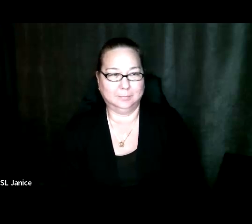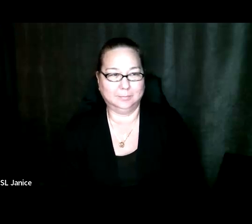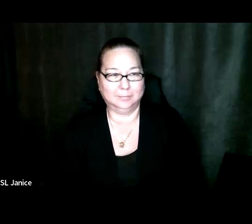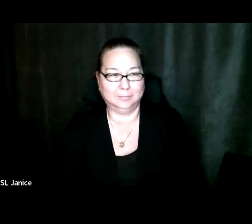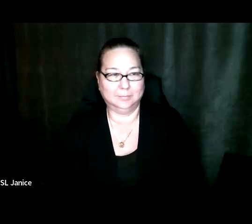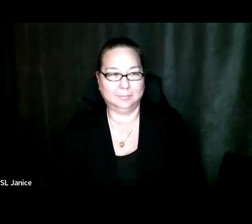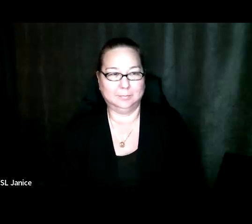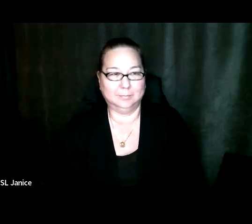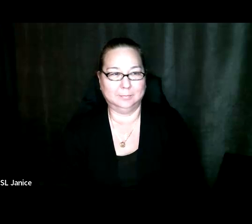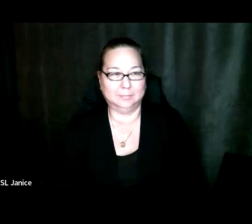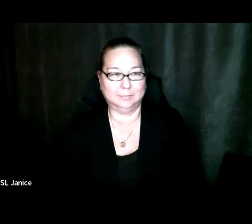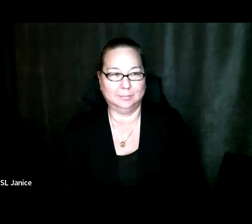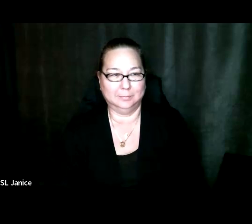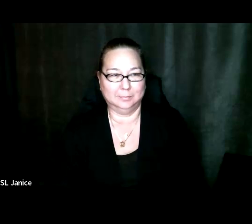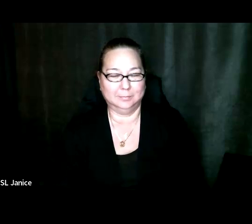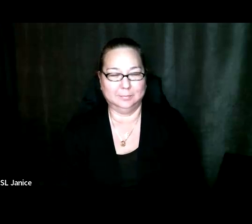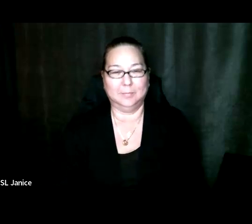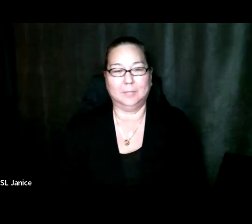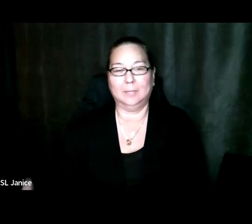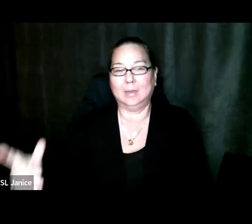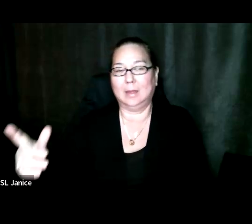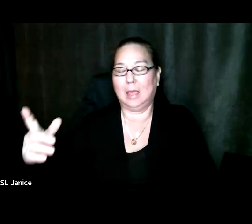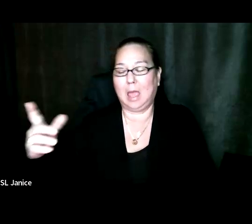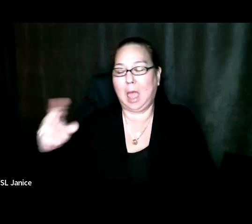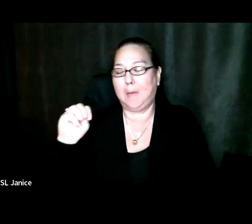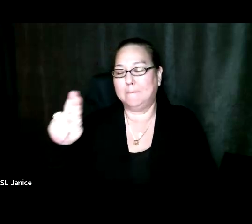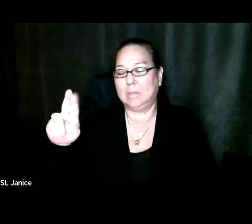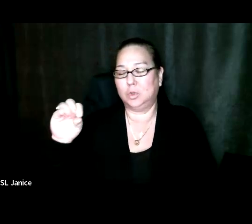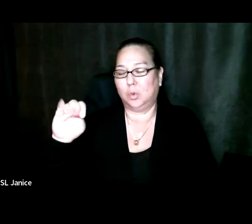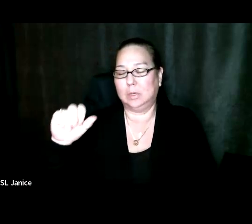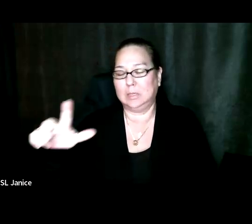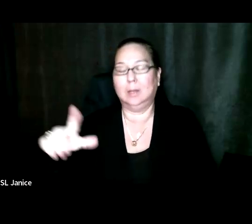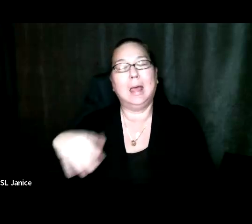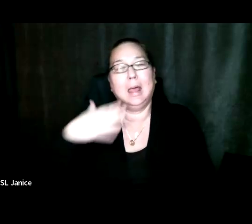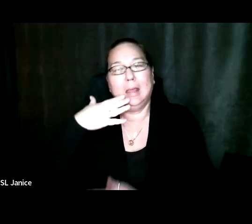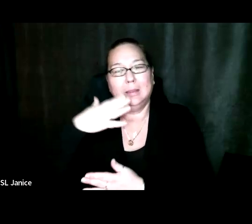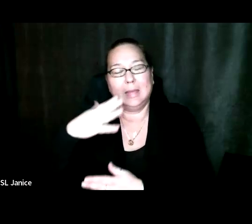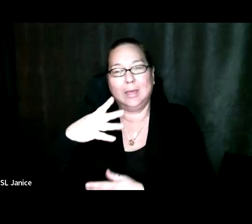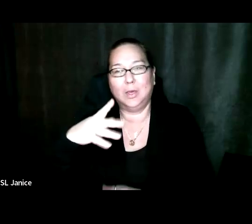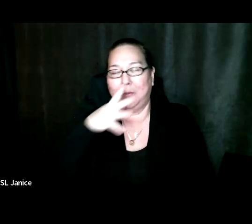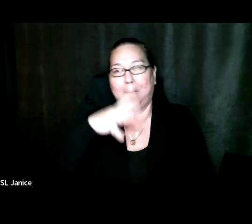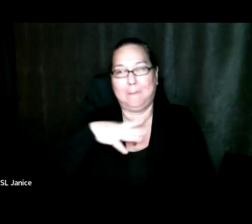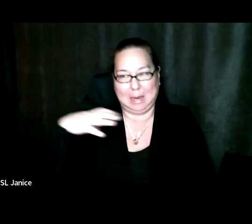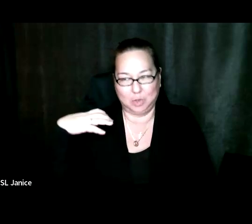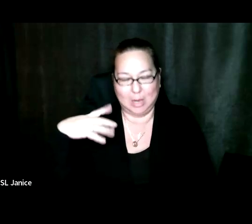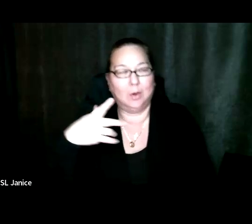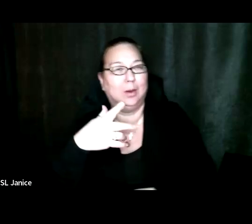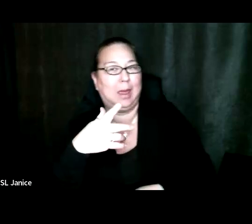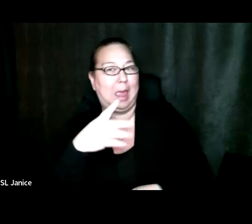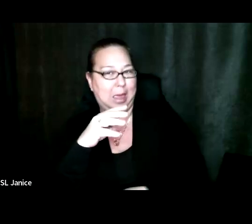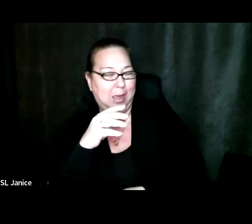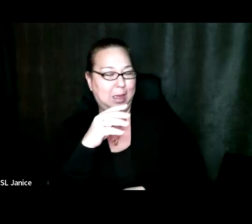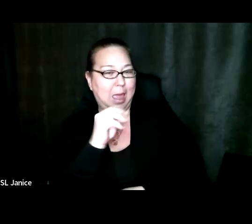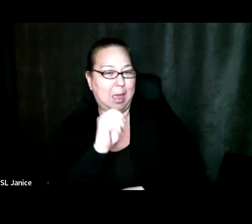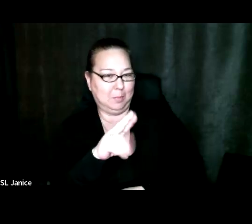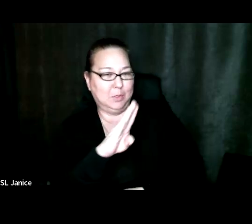Thank you, Madam Chair. Thank you, Chief Bloom, for this presentation. So I cannot let it